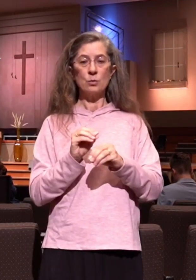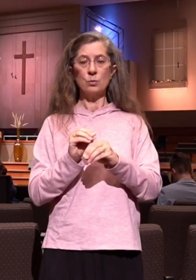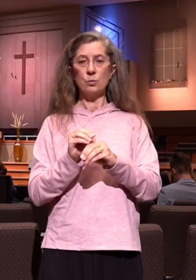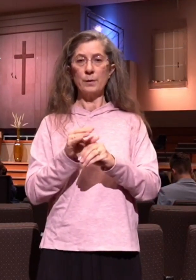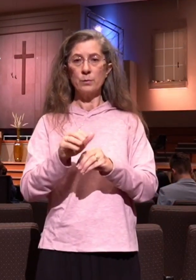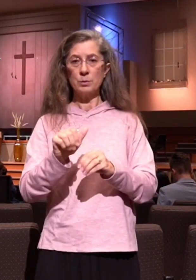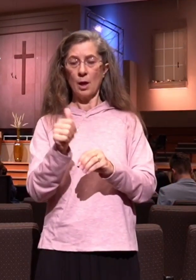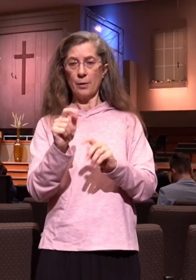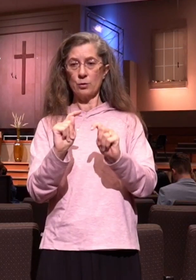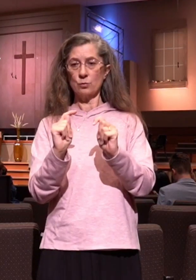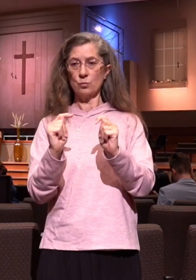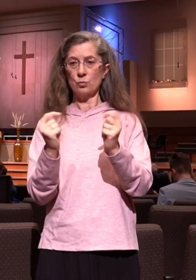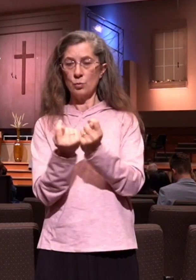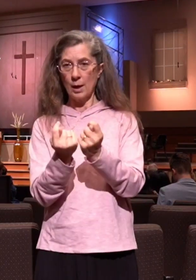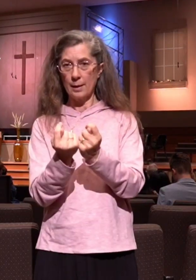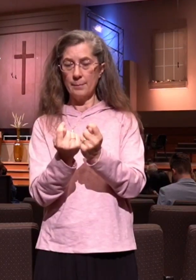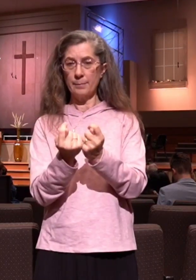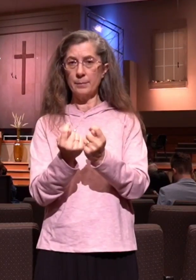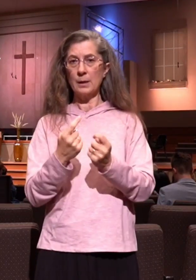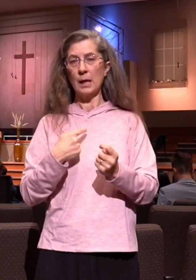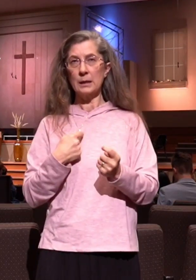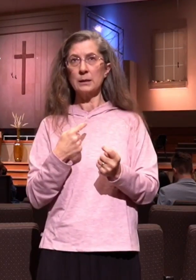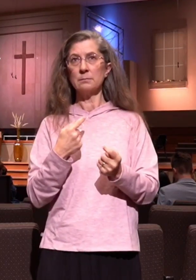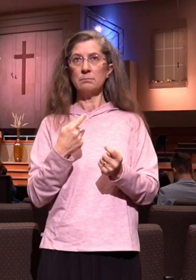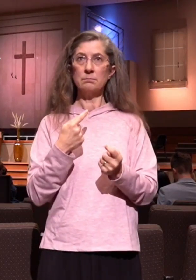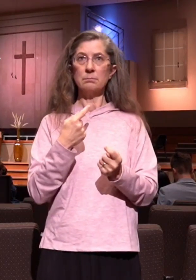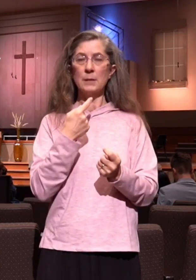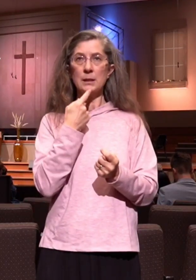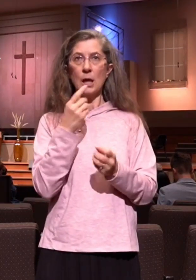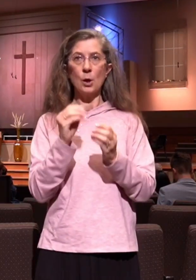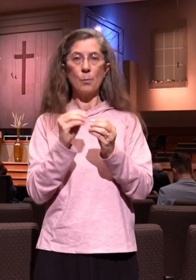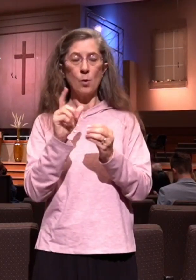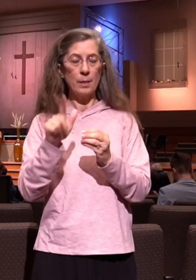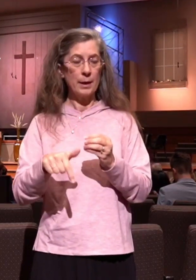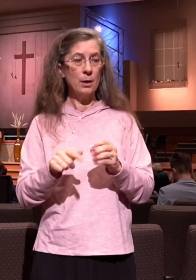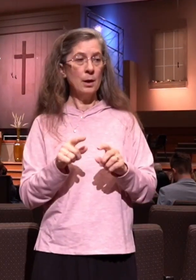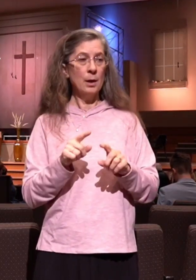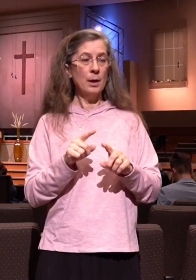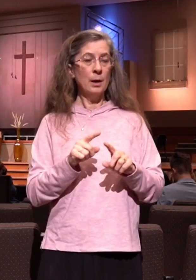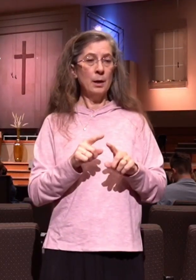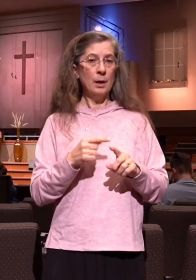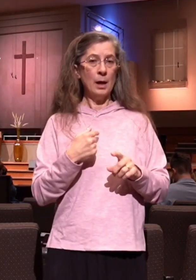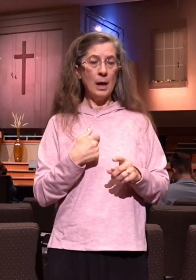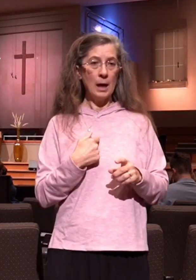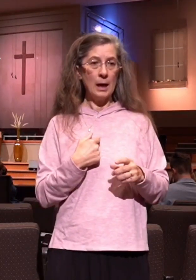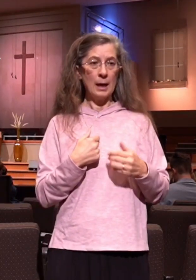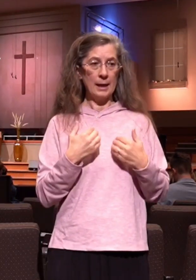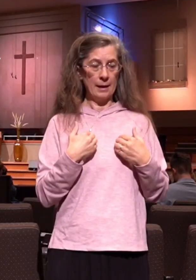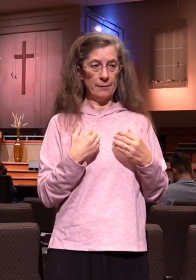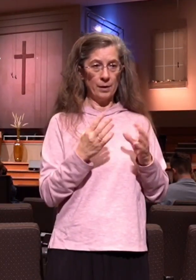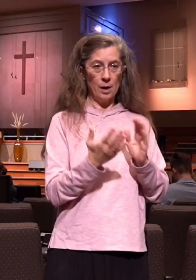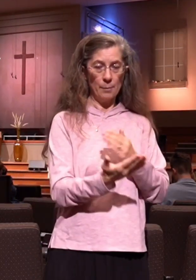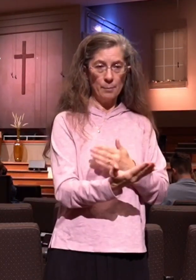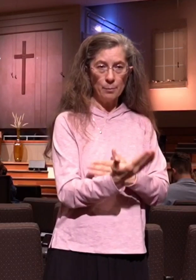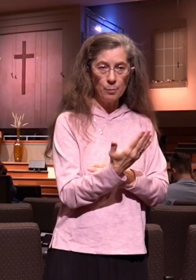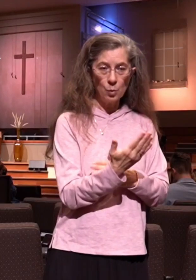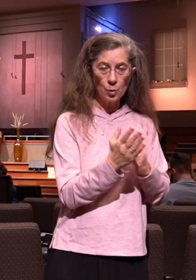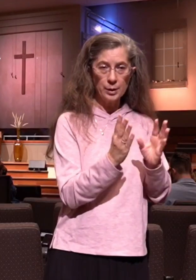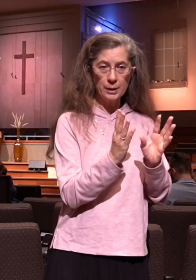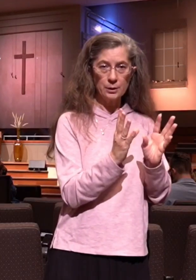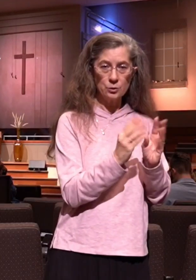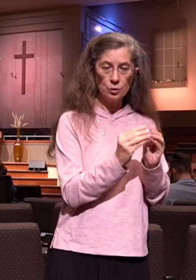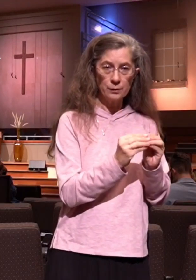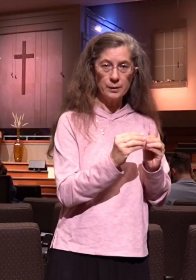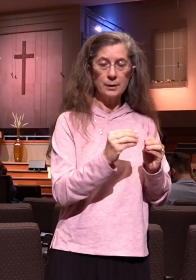and we have some things I can report on that in a little bit, but trying to get our tribal outreach going, I run the morning service, and then some of the